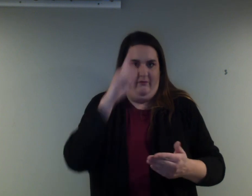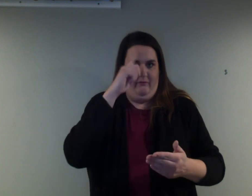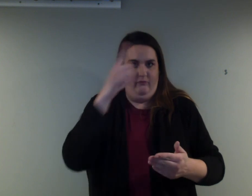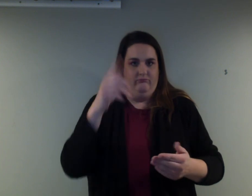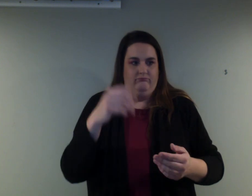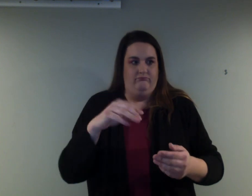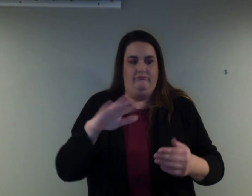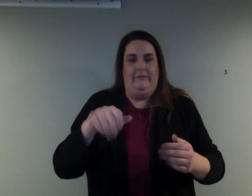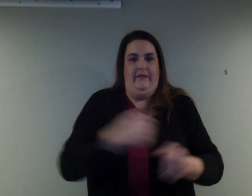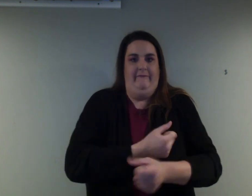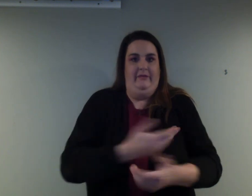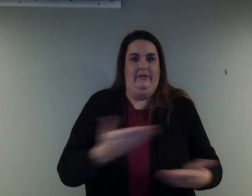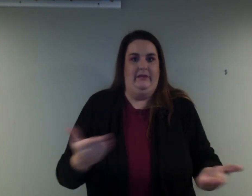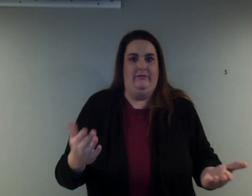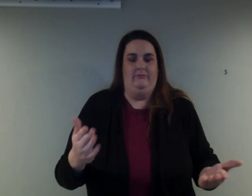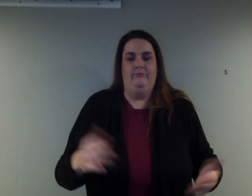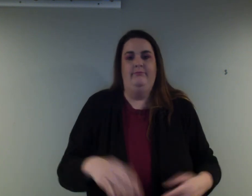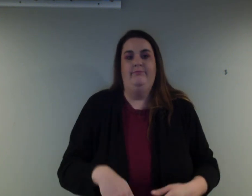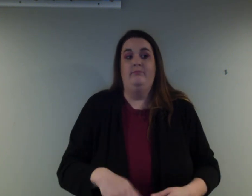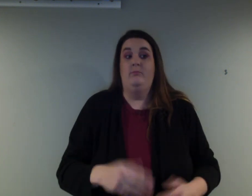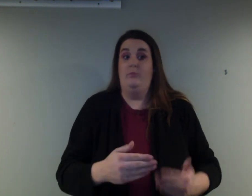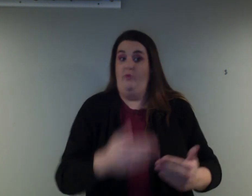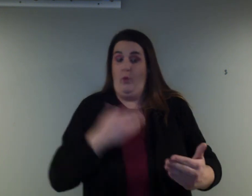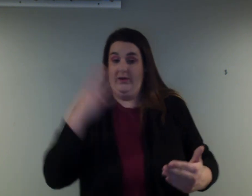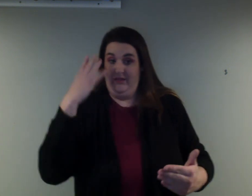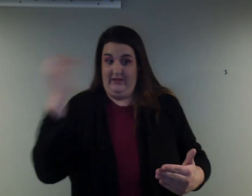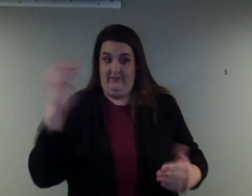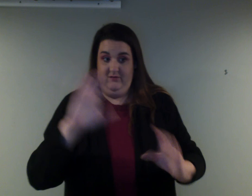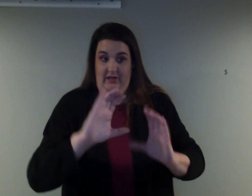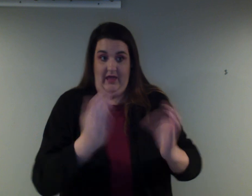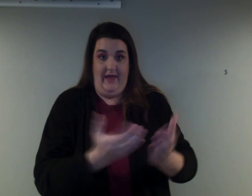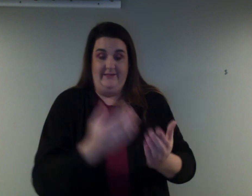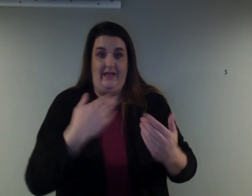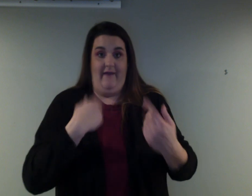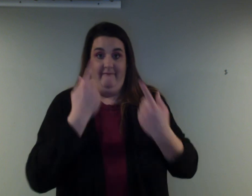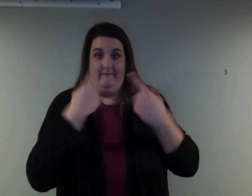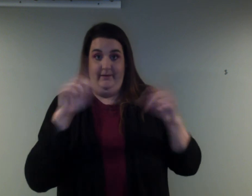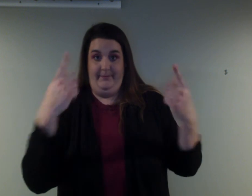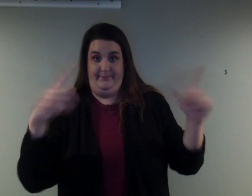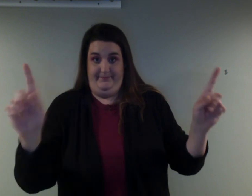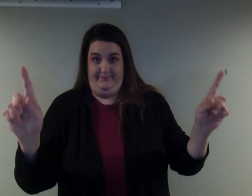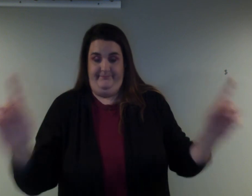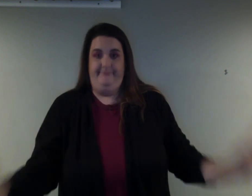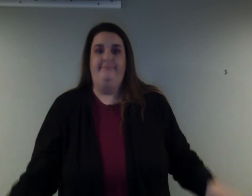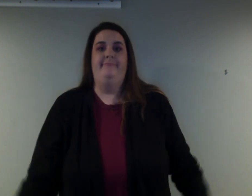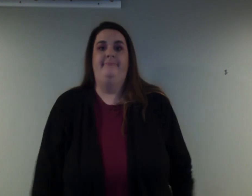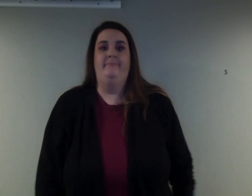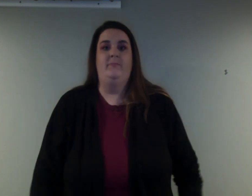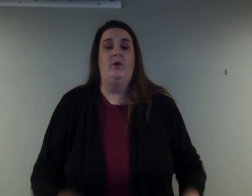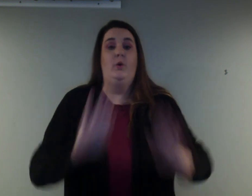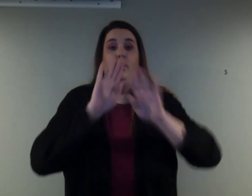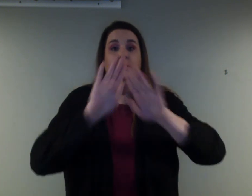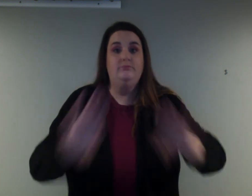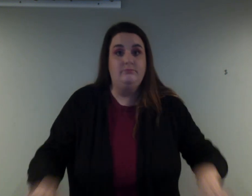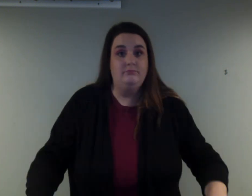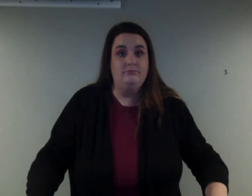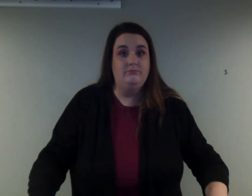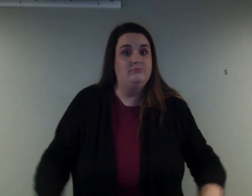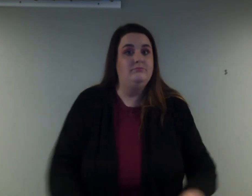Before we leave, class, I have an announcement. Quiet down, please.